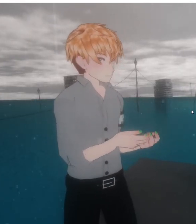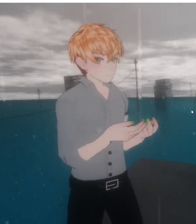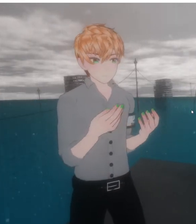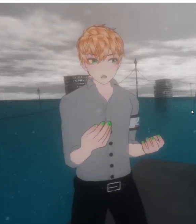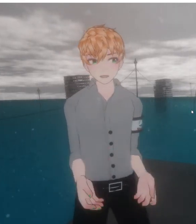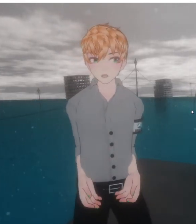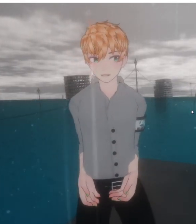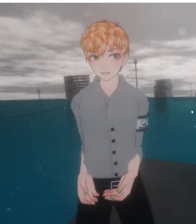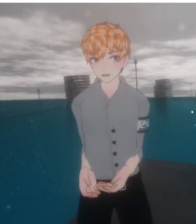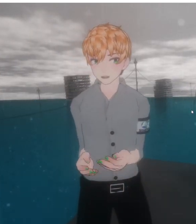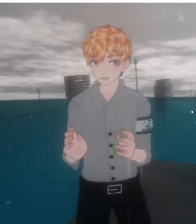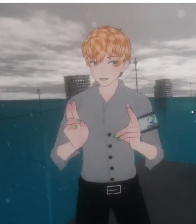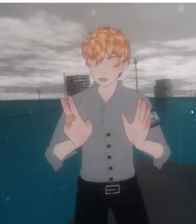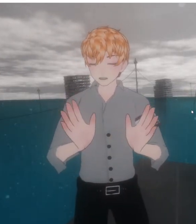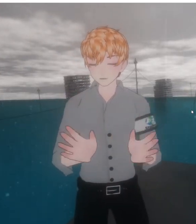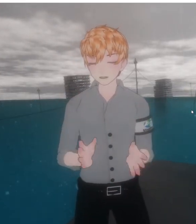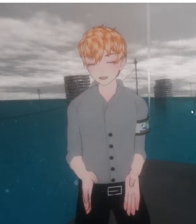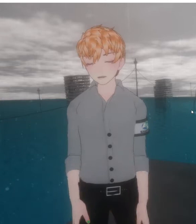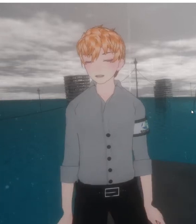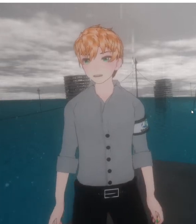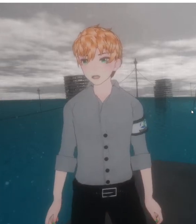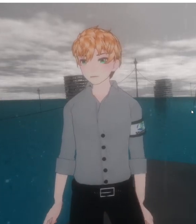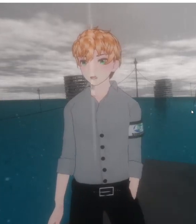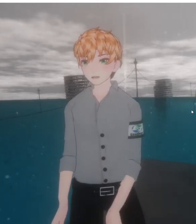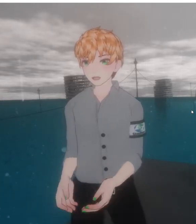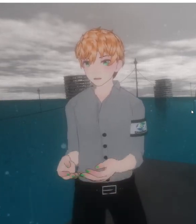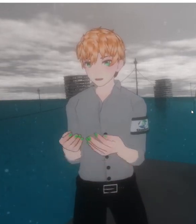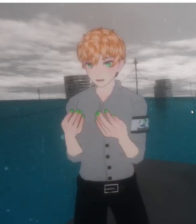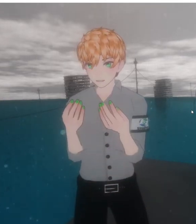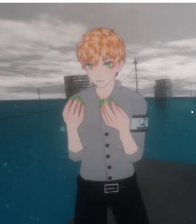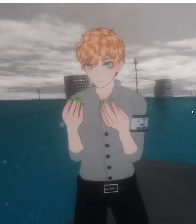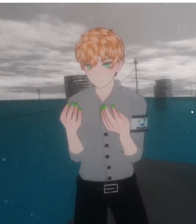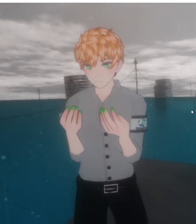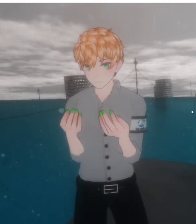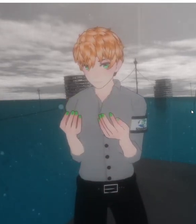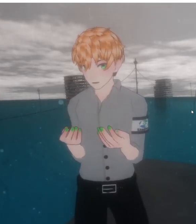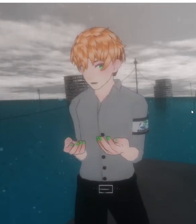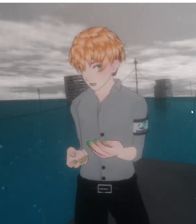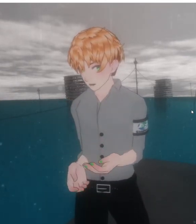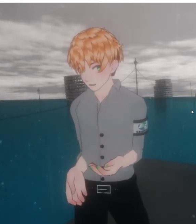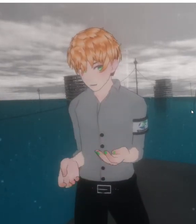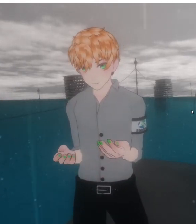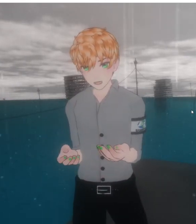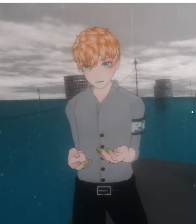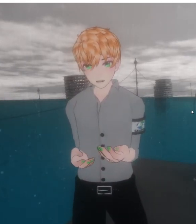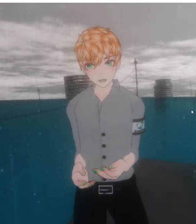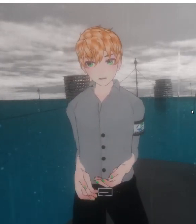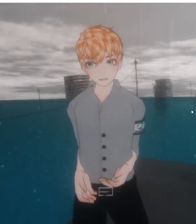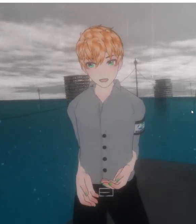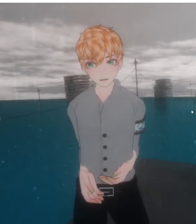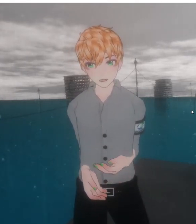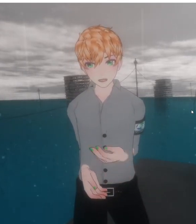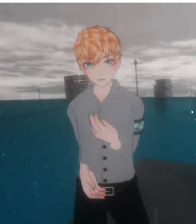what is stress? I don't mean to get philosophical with it. I just found myself stumbling over